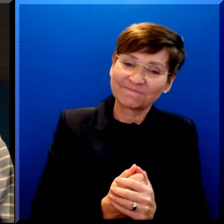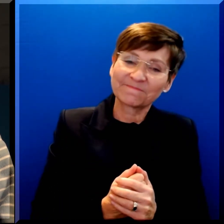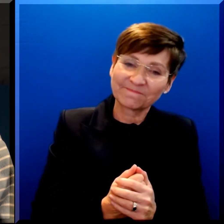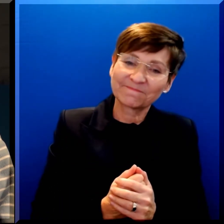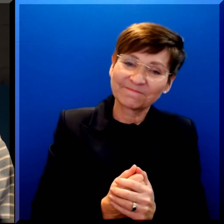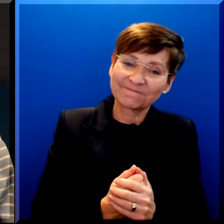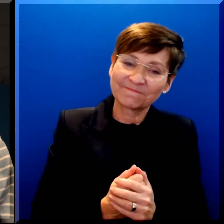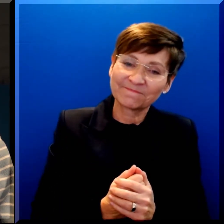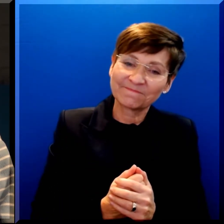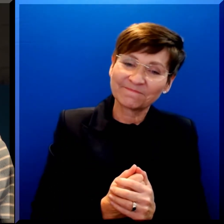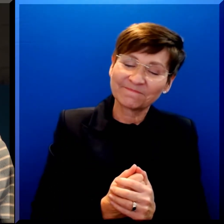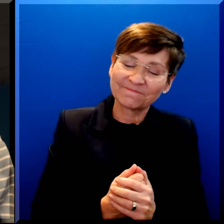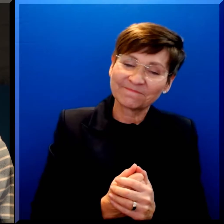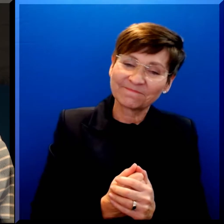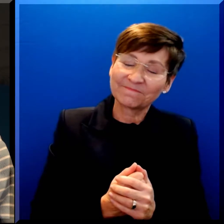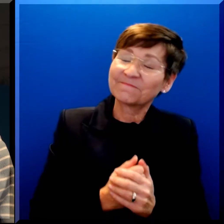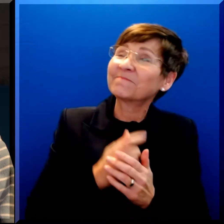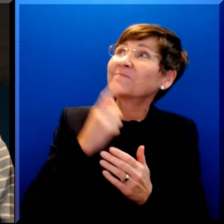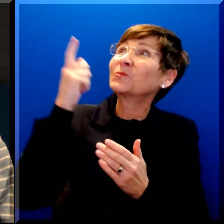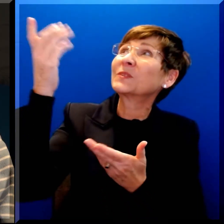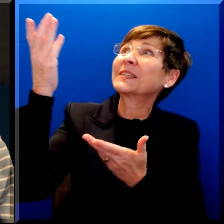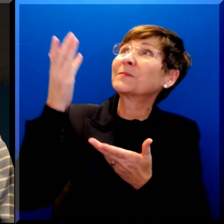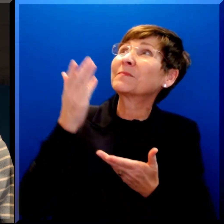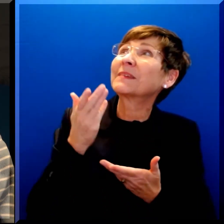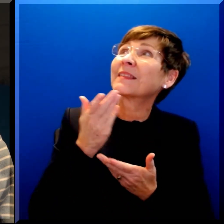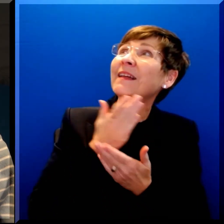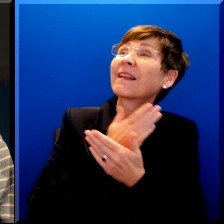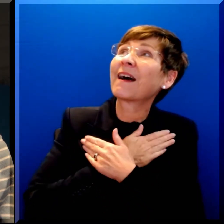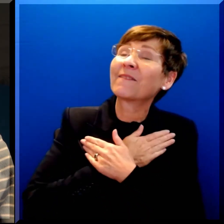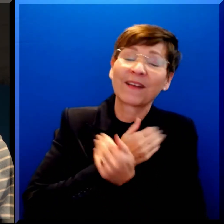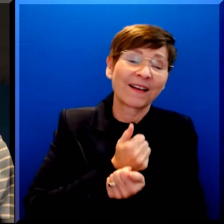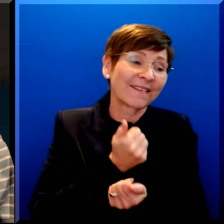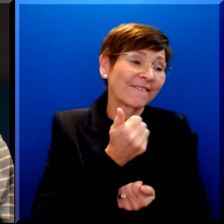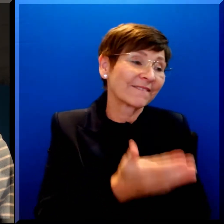You're in the love I give away, the sparkle when I care.